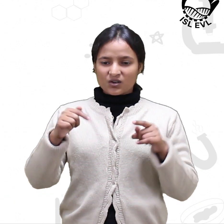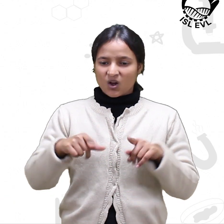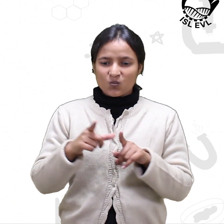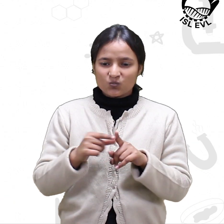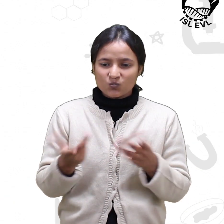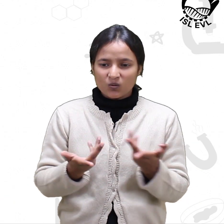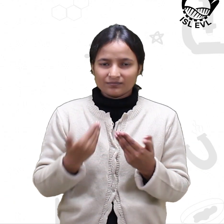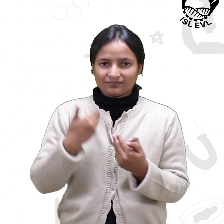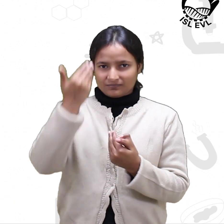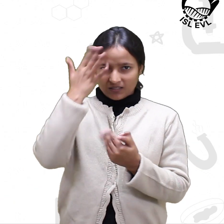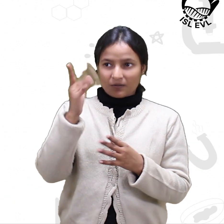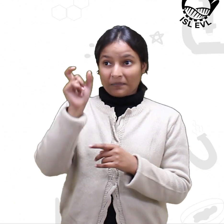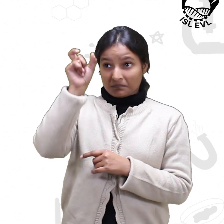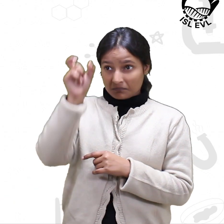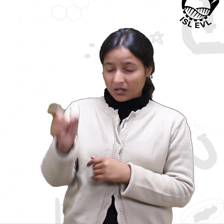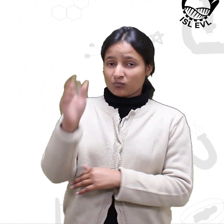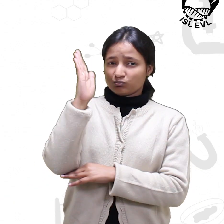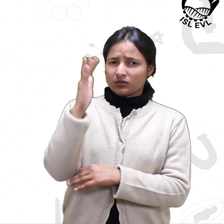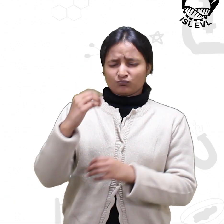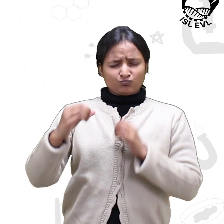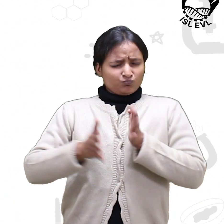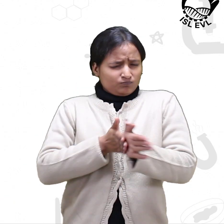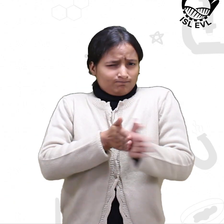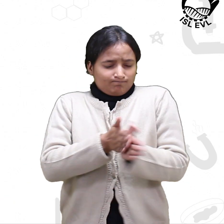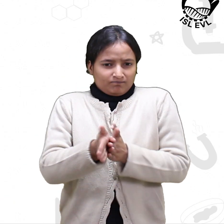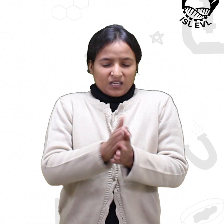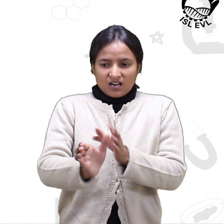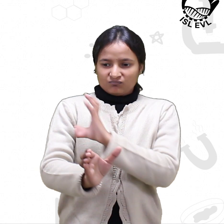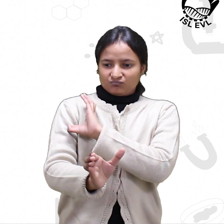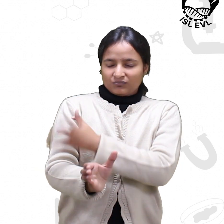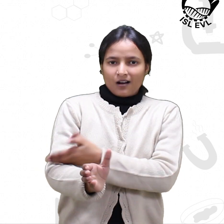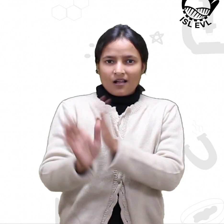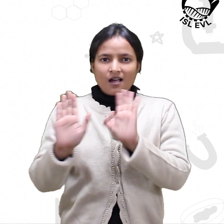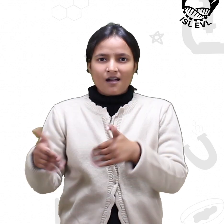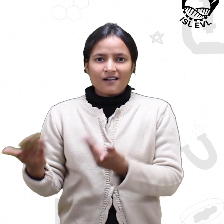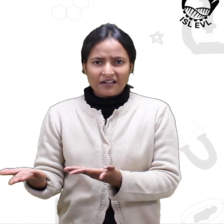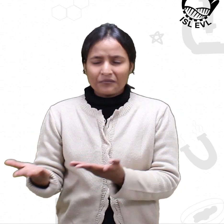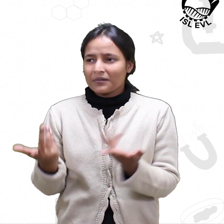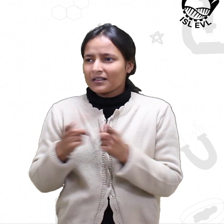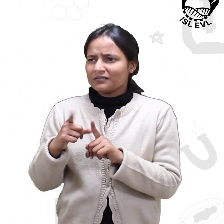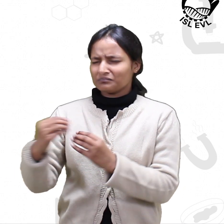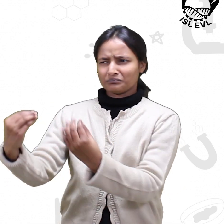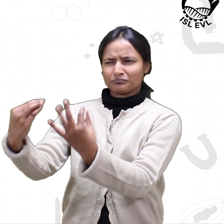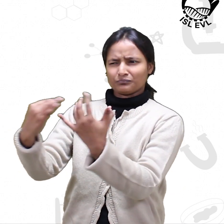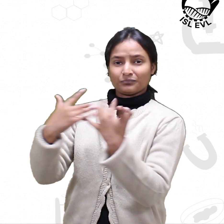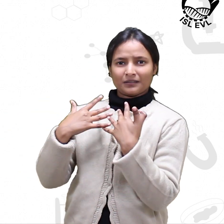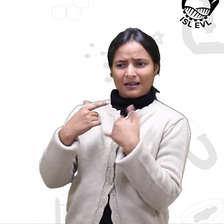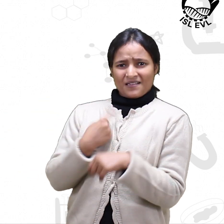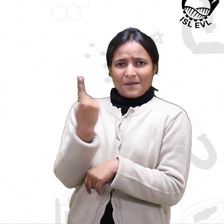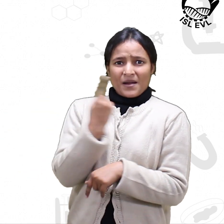Feruza Ishwaran. I don't even know if she's a doctor, but it doesn't matter because she was such an energetic, enterprising